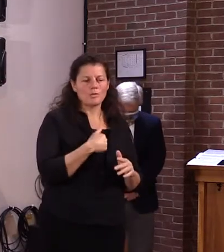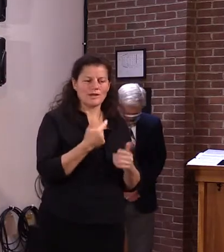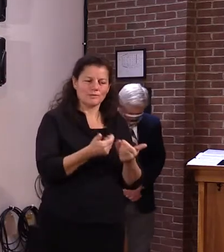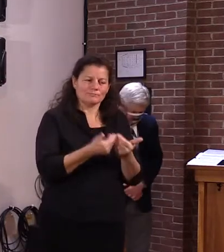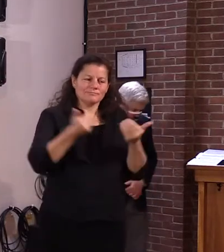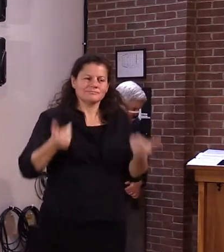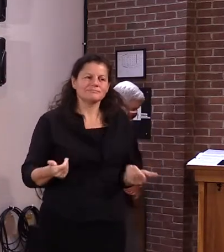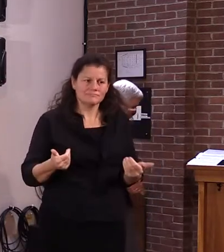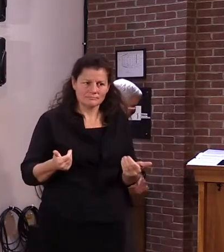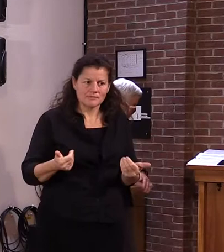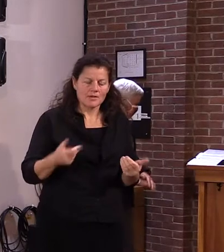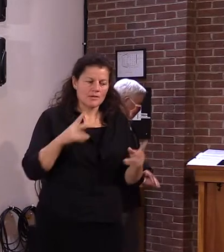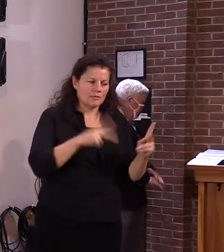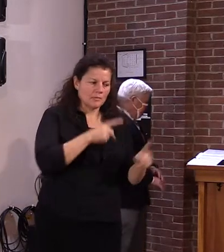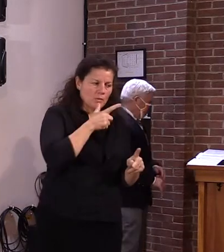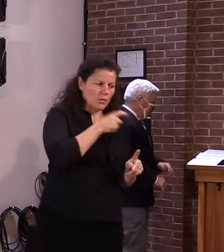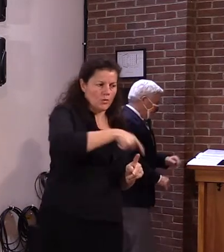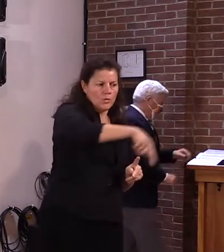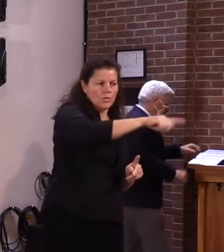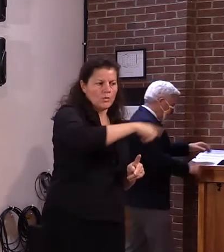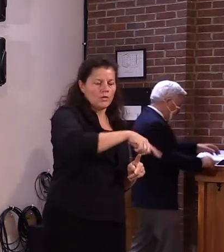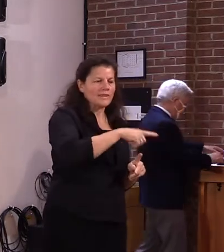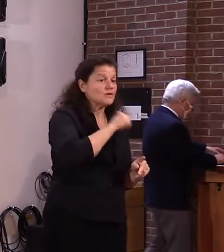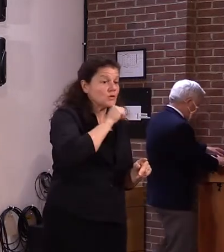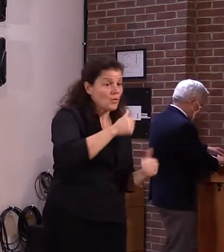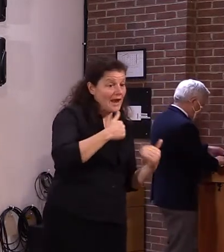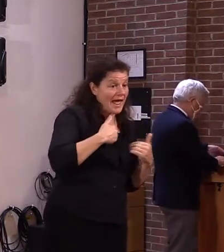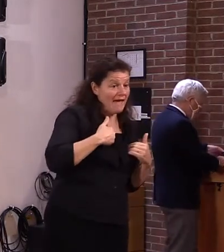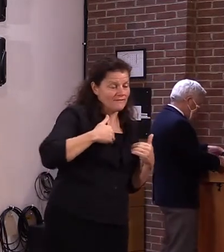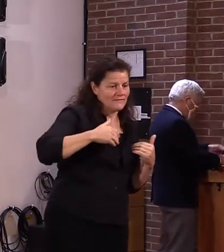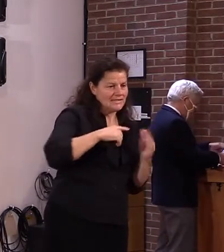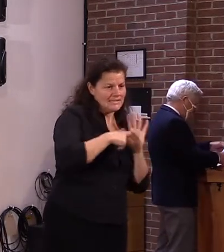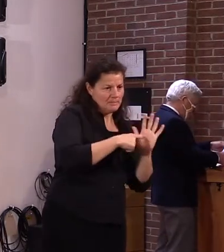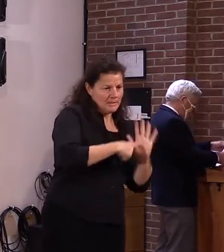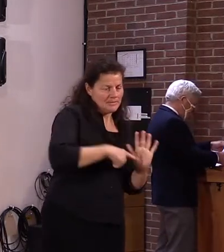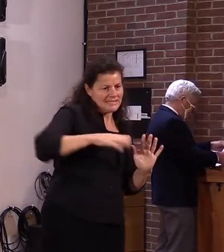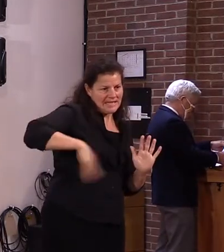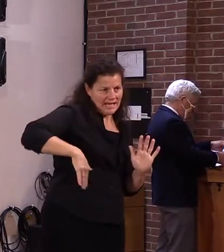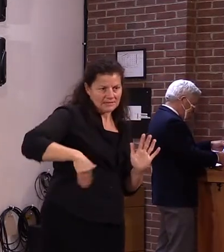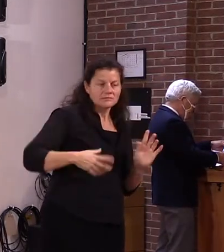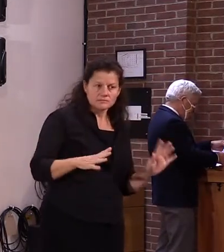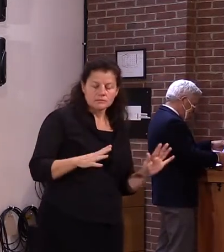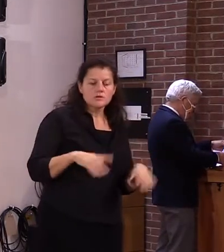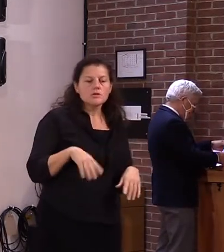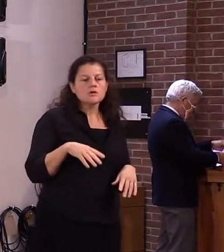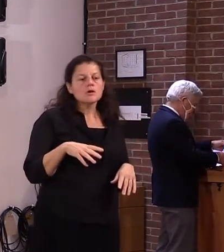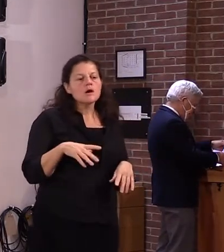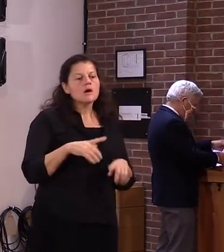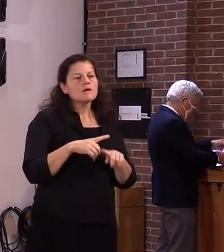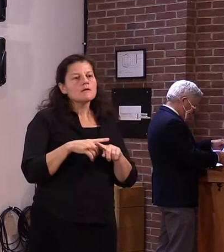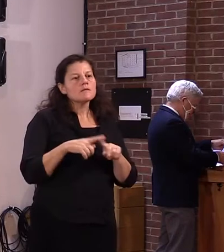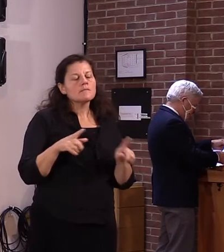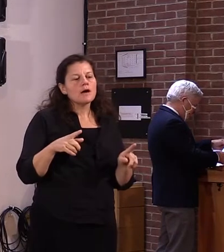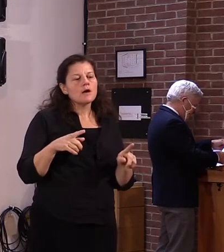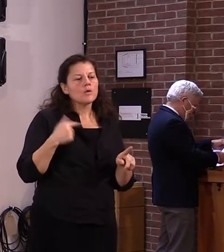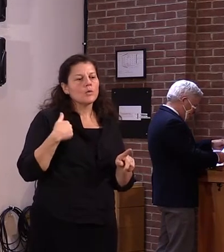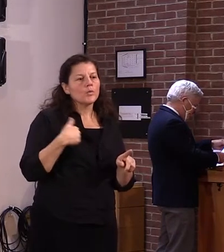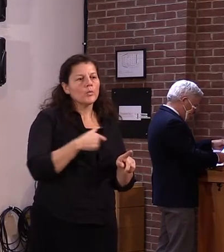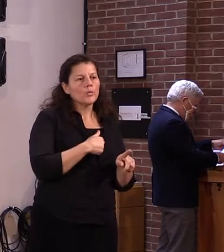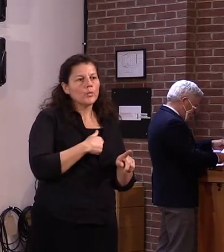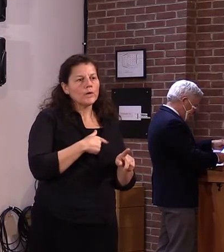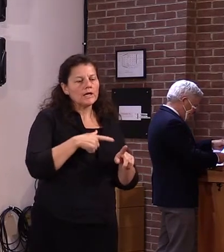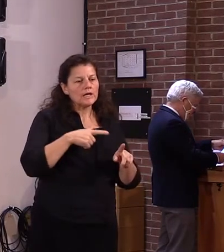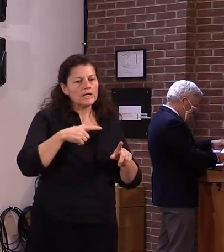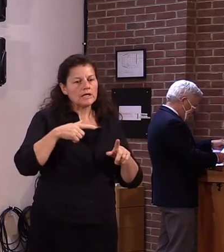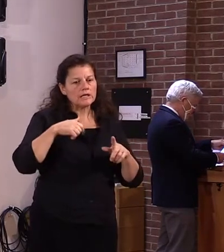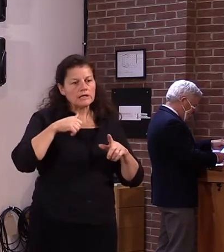segregated from people who are there because they're asymptomatic. So because of the lack of focus on symptomatic people,